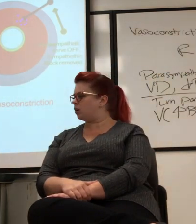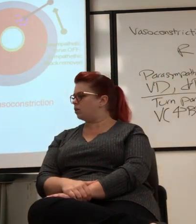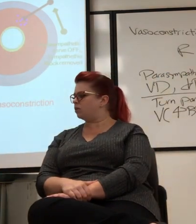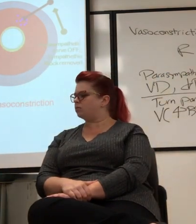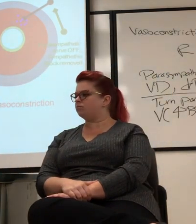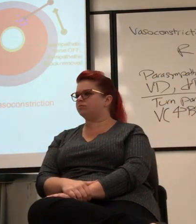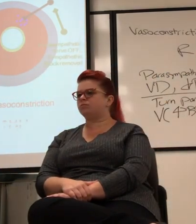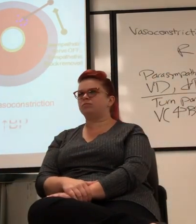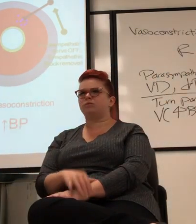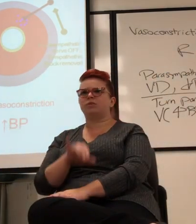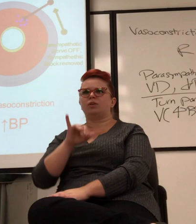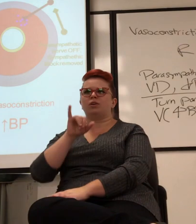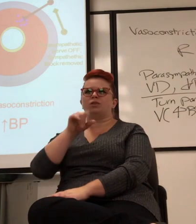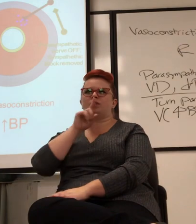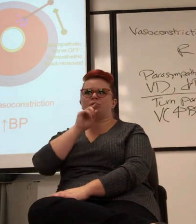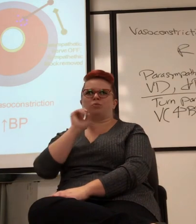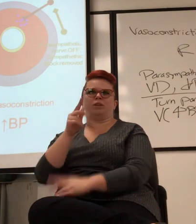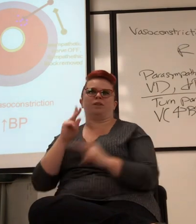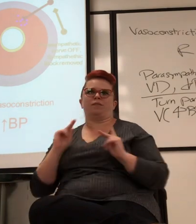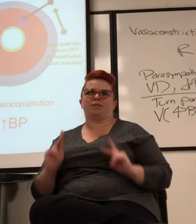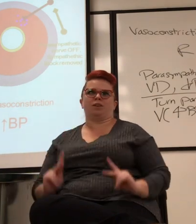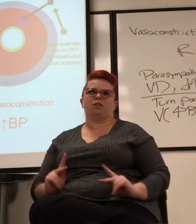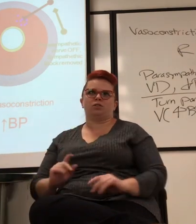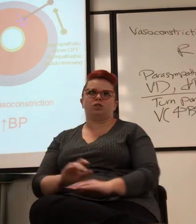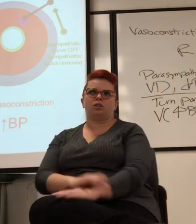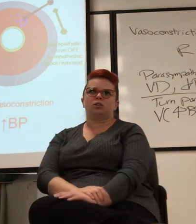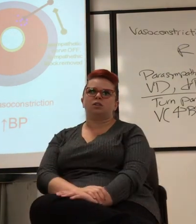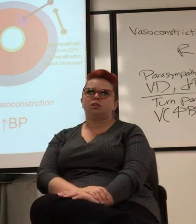So that's the physiology.